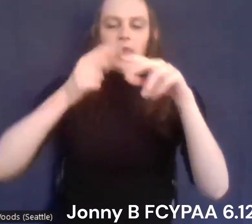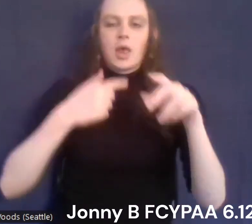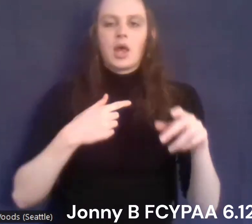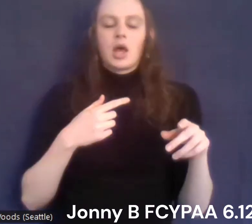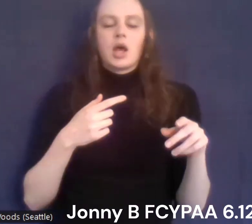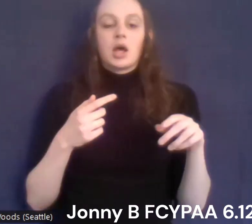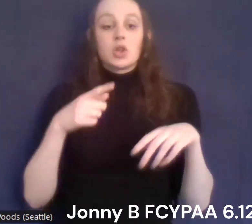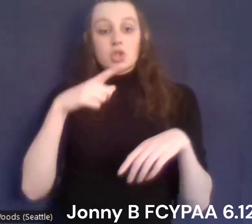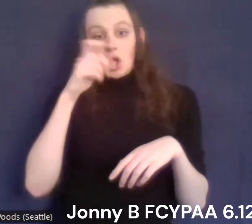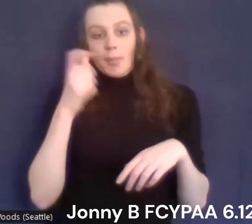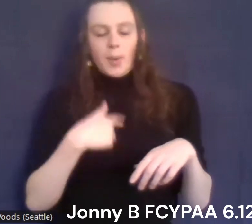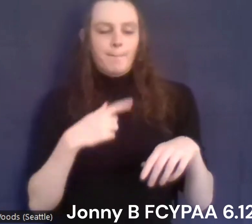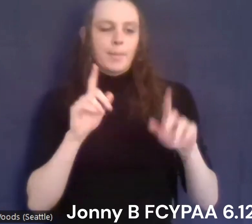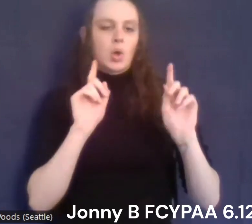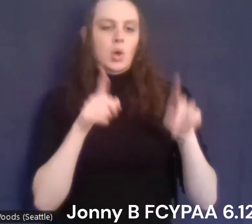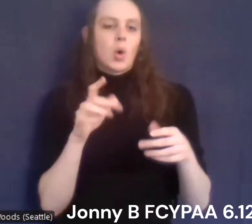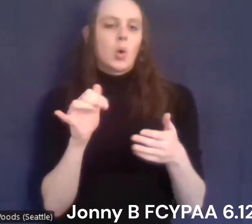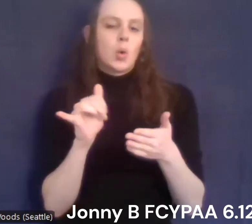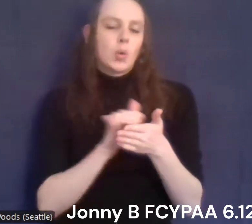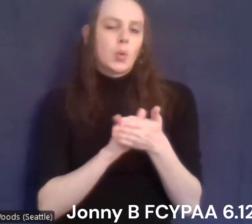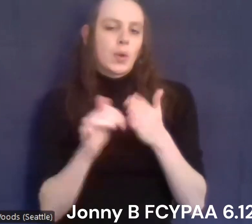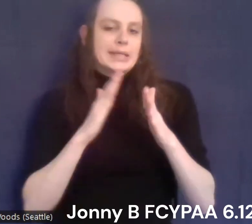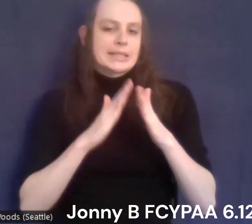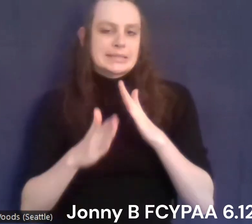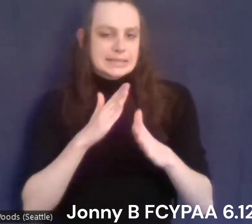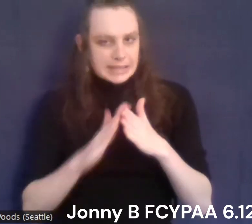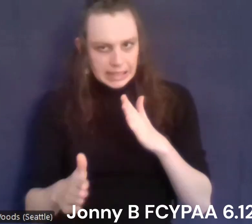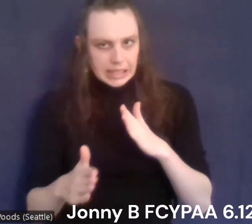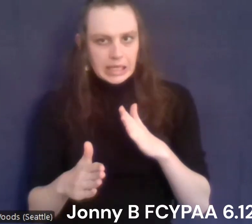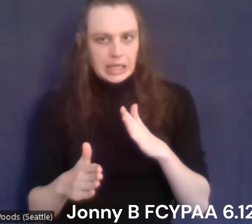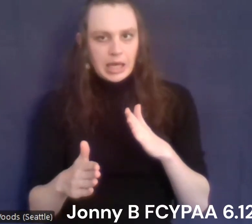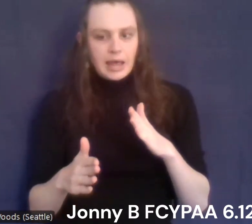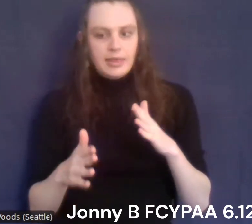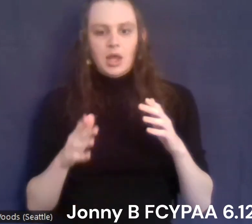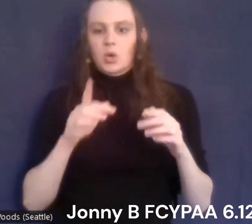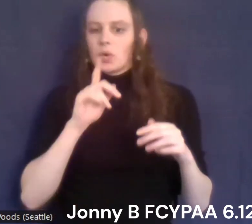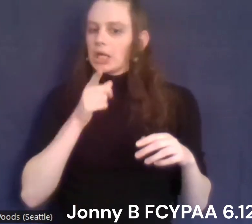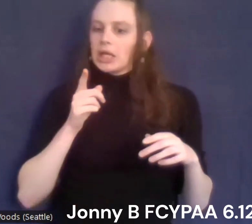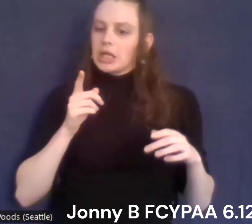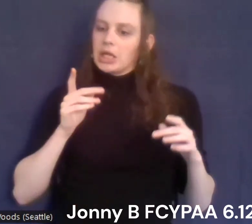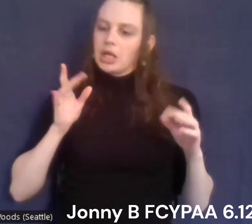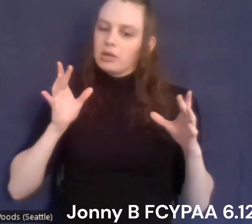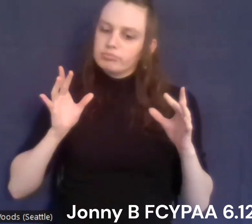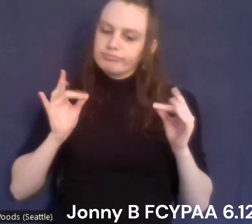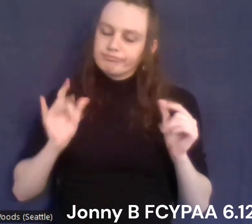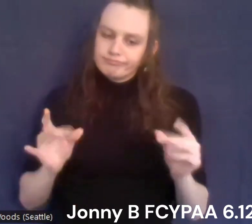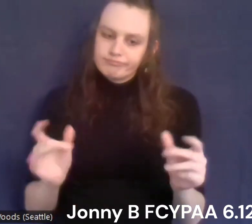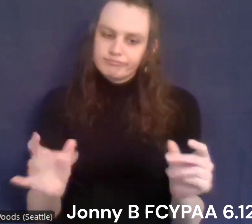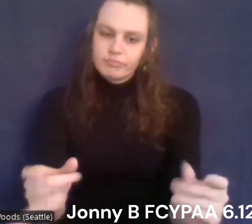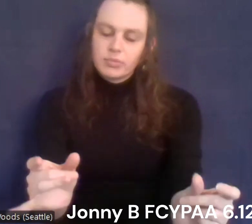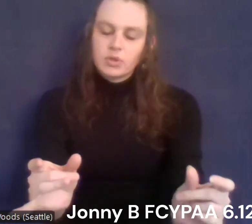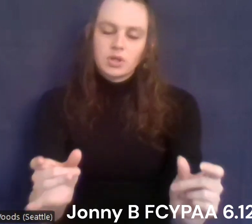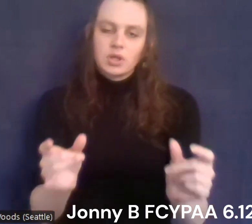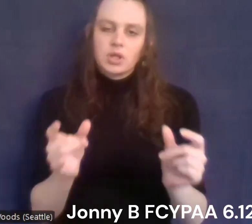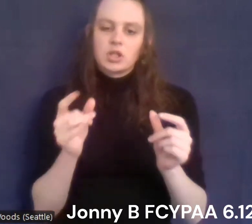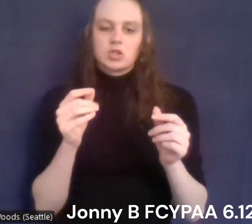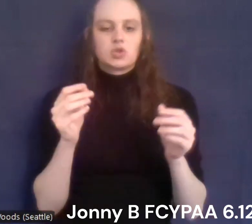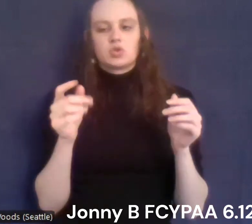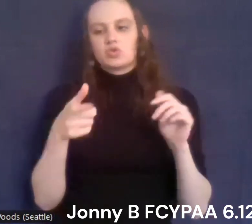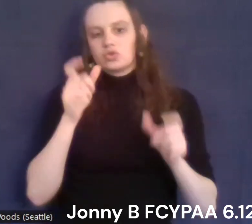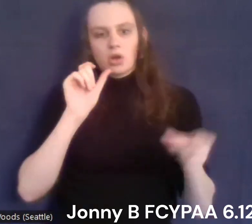the avalanche and like just that snowball effect, it was really picking up speed, and things were starting to really go